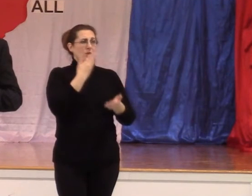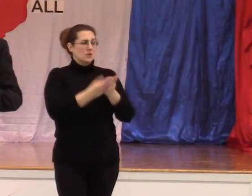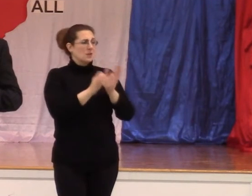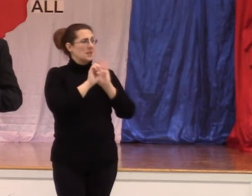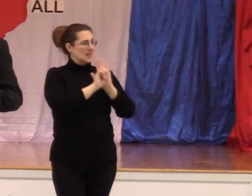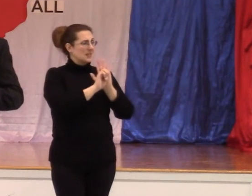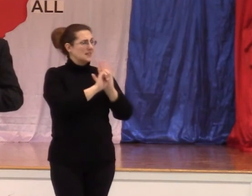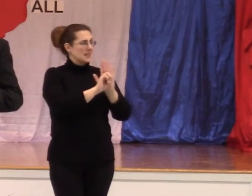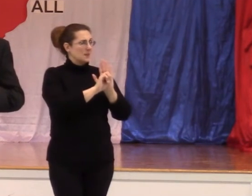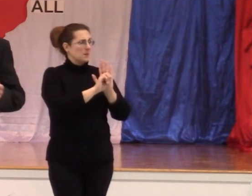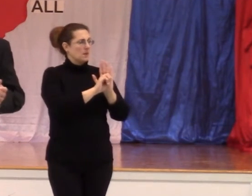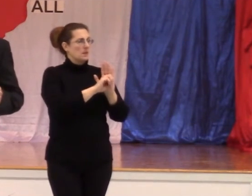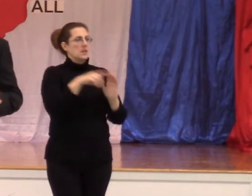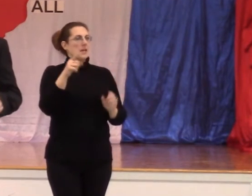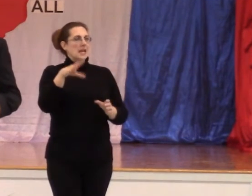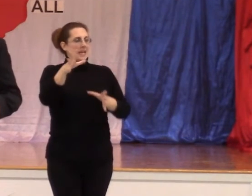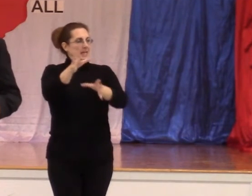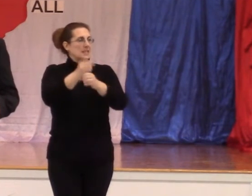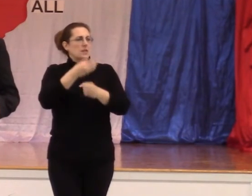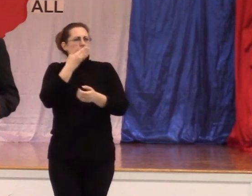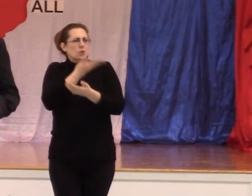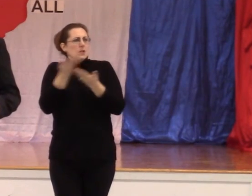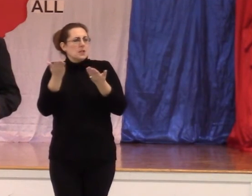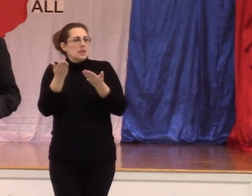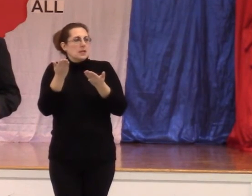stuff from Luther, and then they go too far.